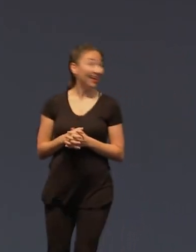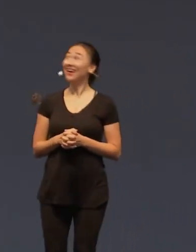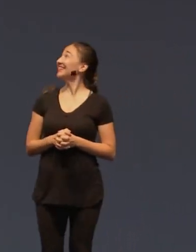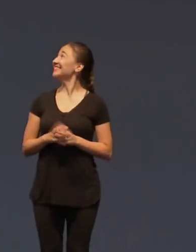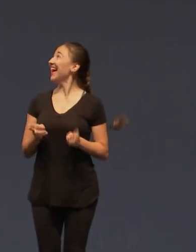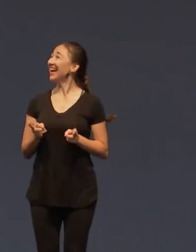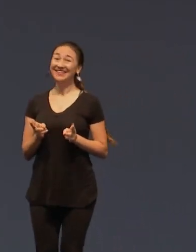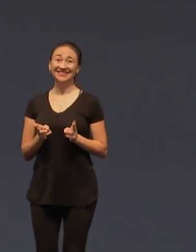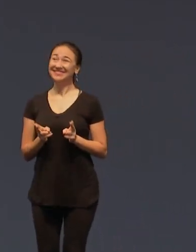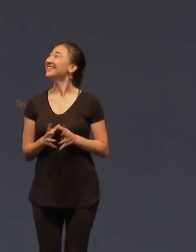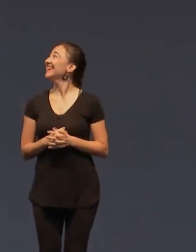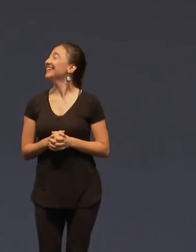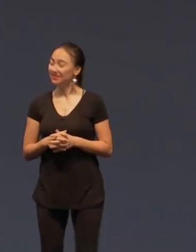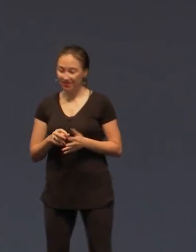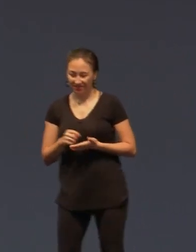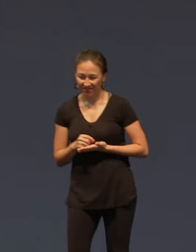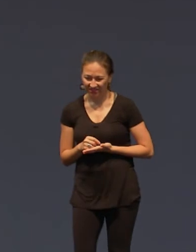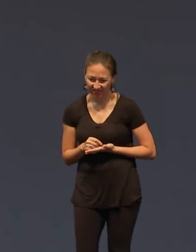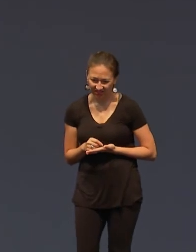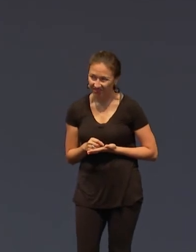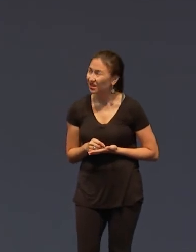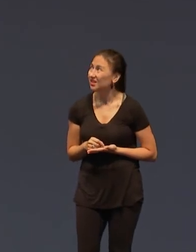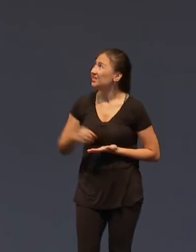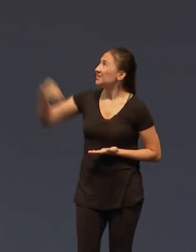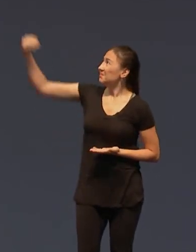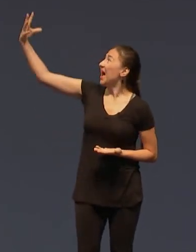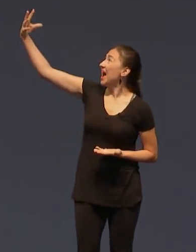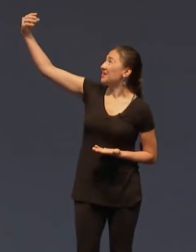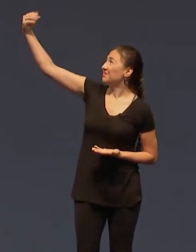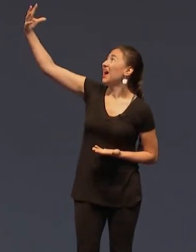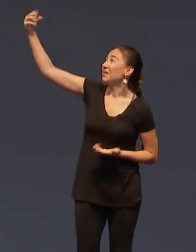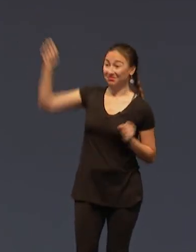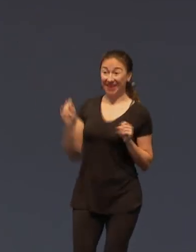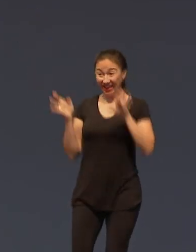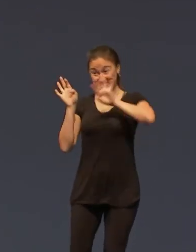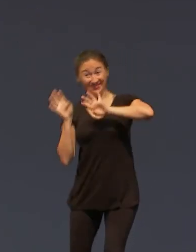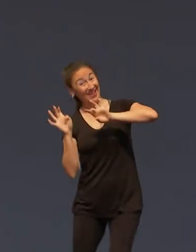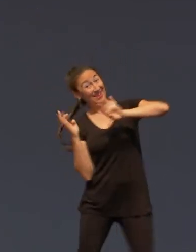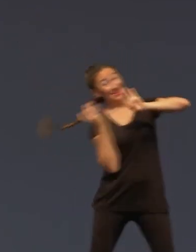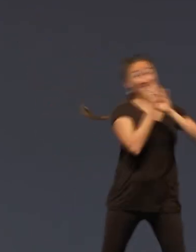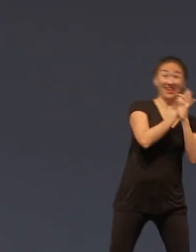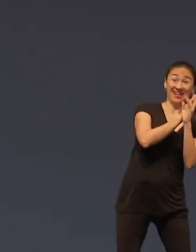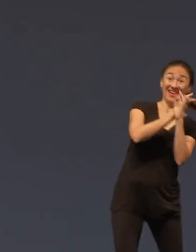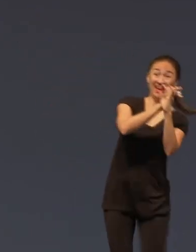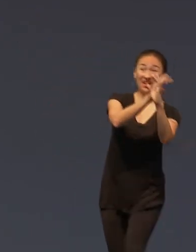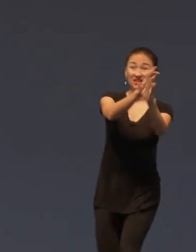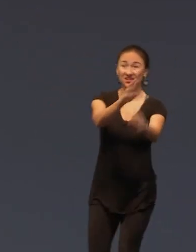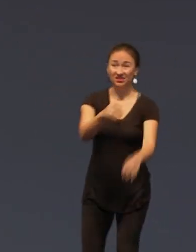Oh, I want to go play. Oh, I'm so excited to go play. Oh, I'm not so excited to go play.